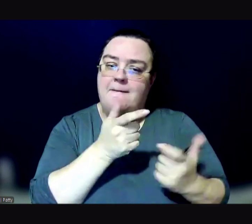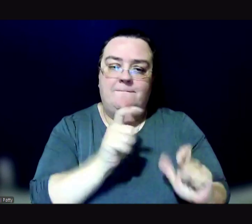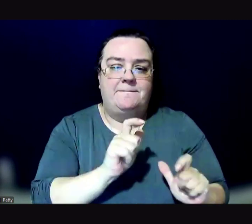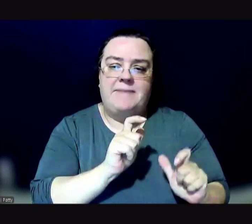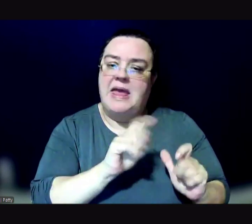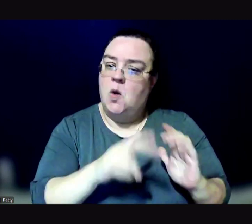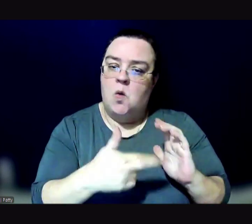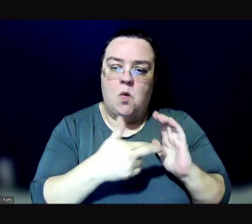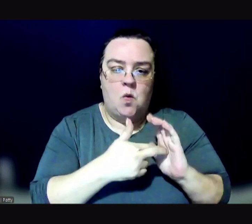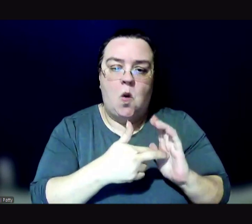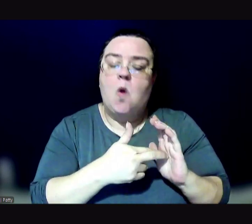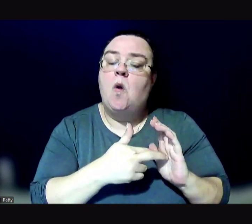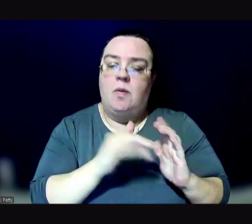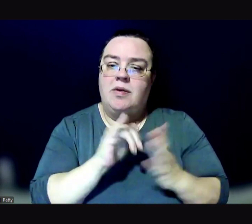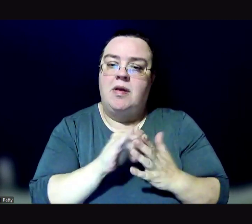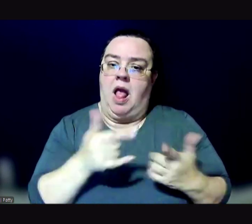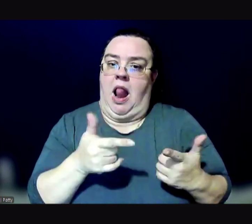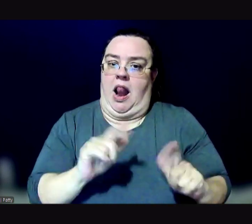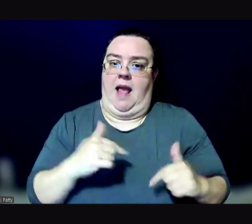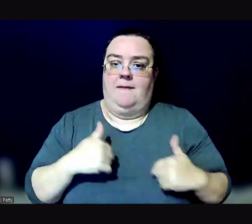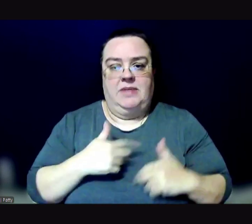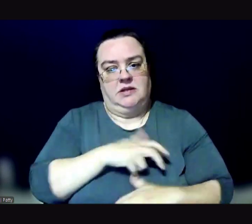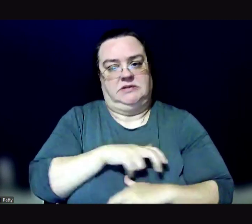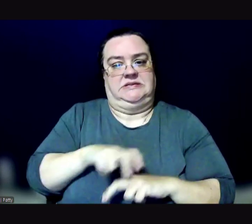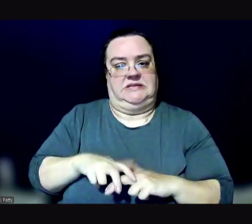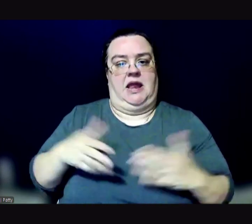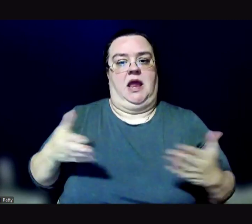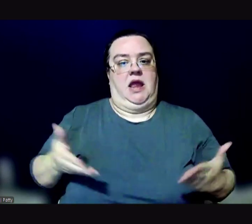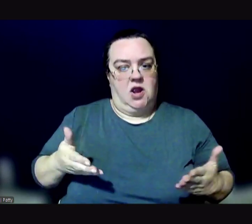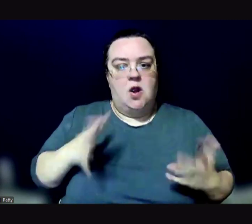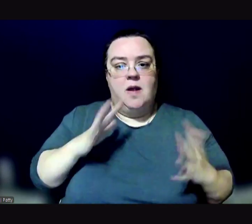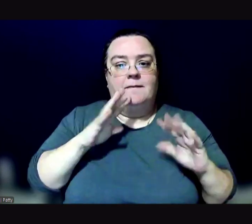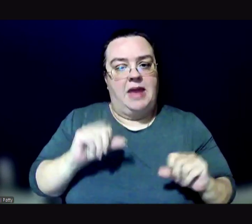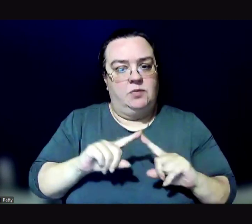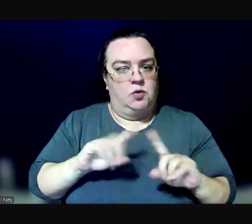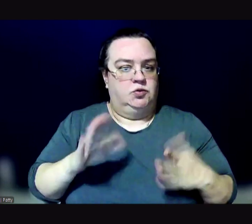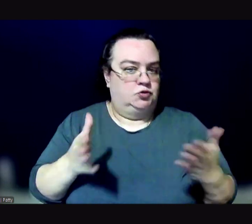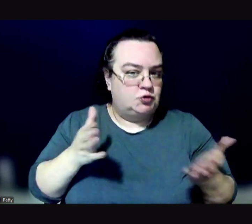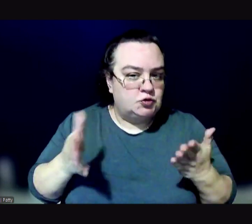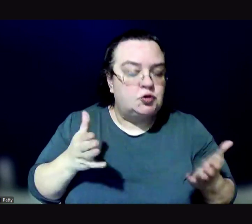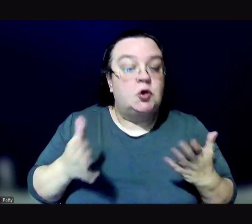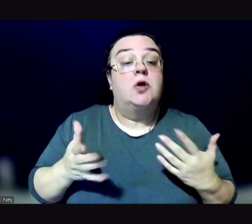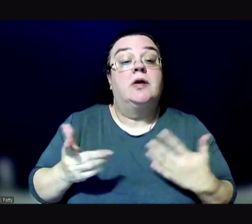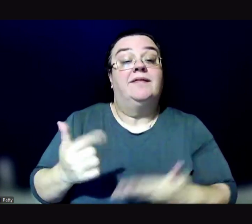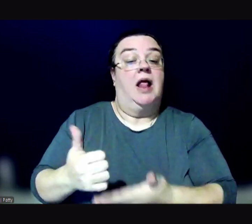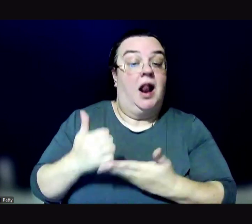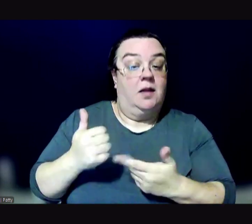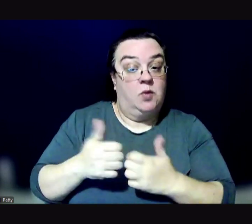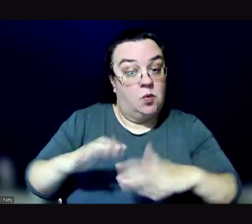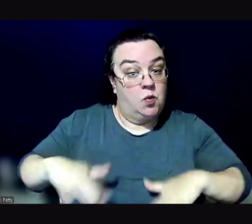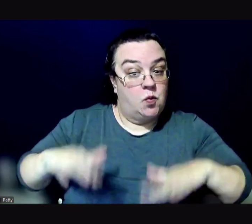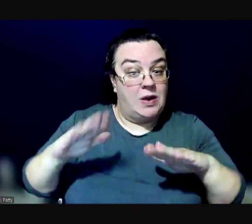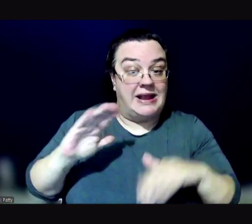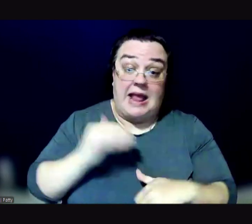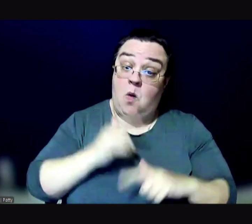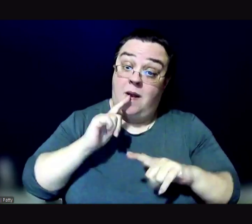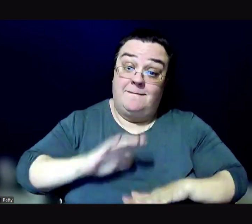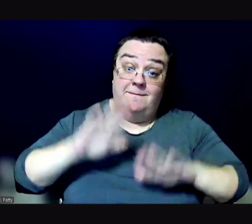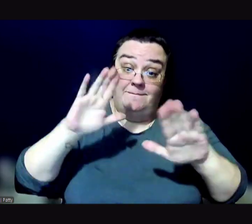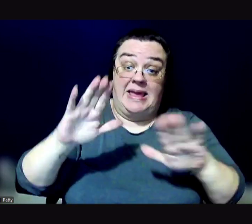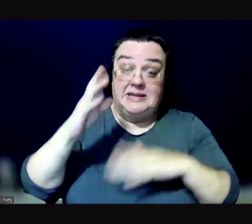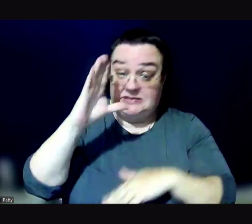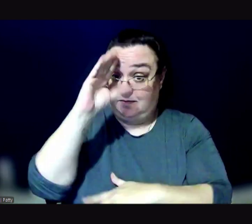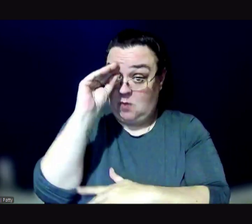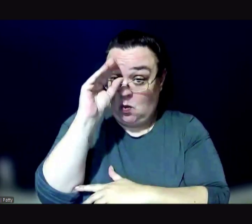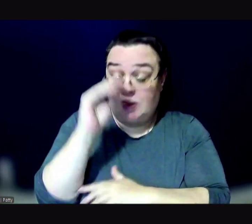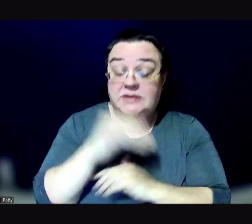sit at this table and to serve and raising our amazing boys. So thank